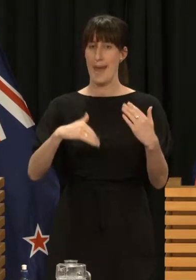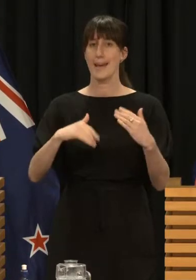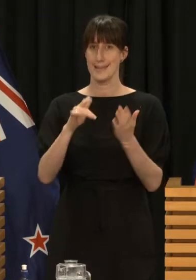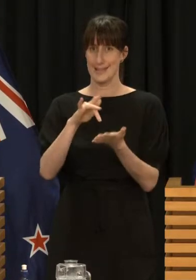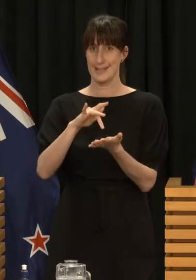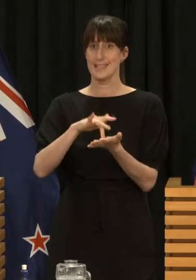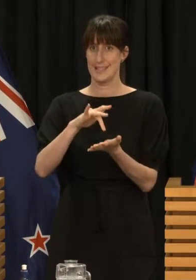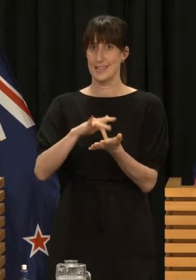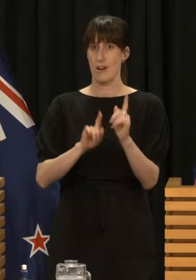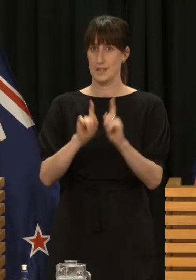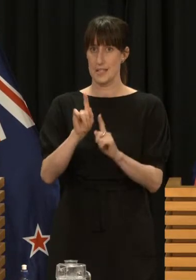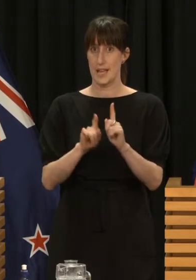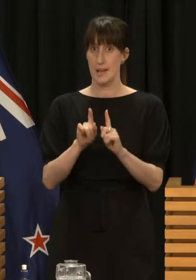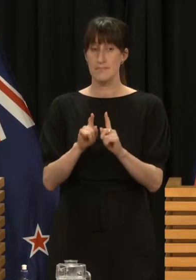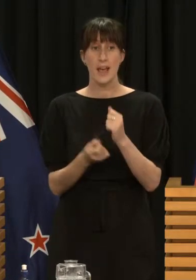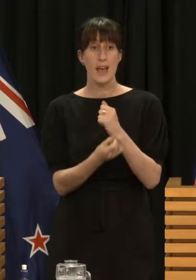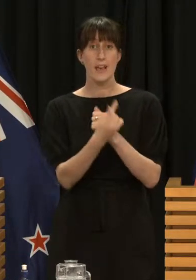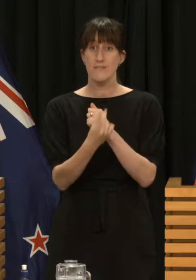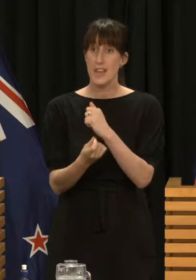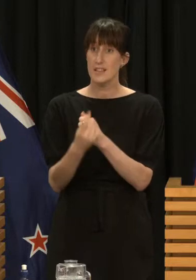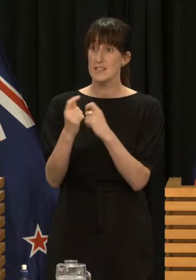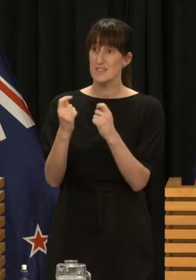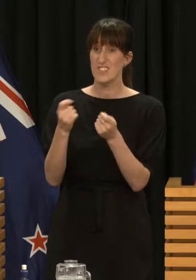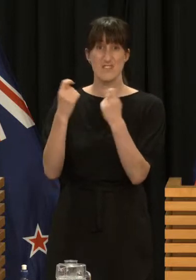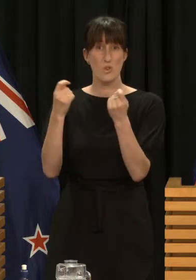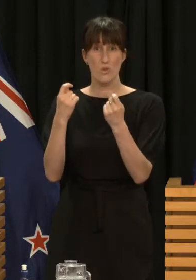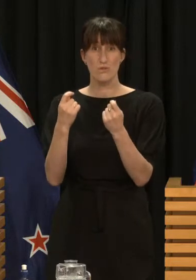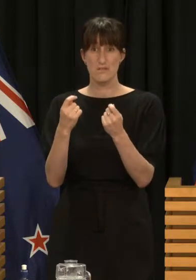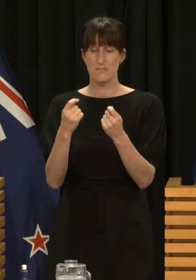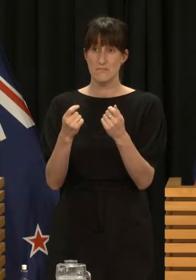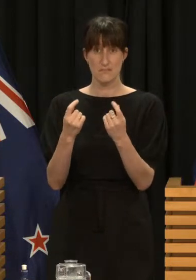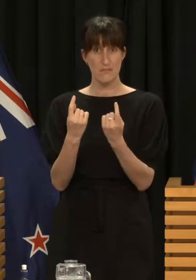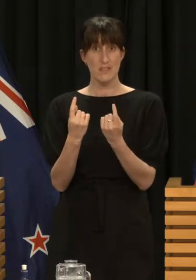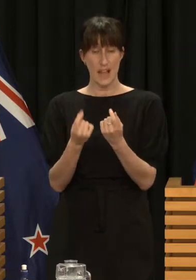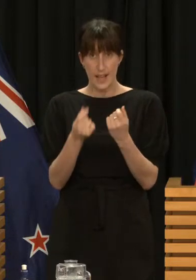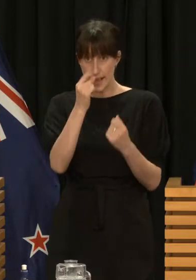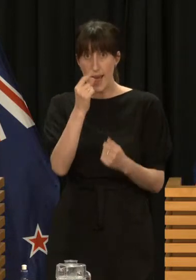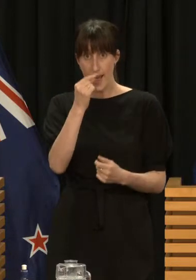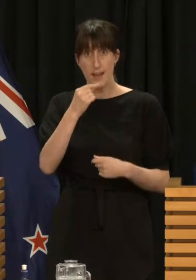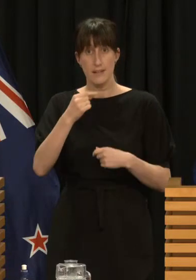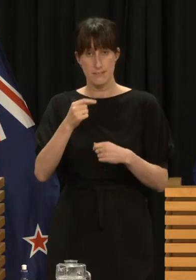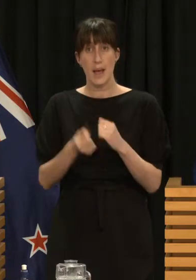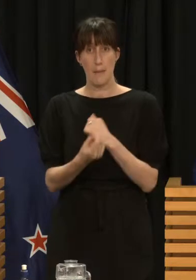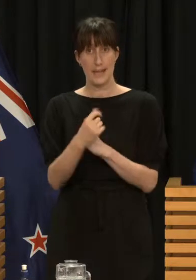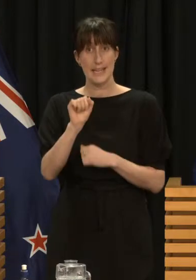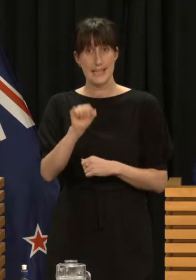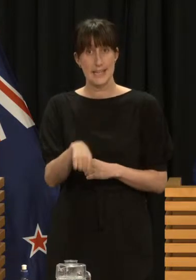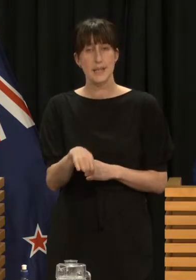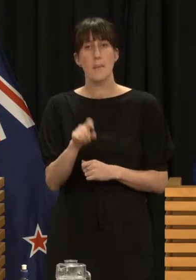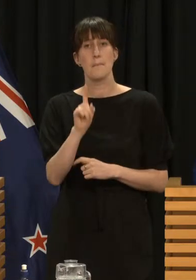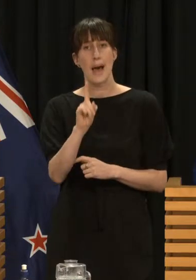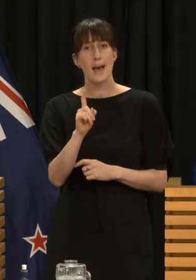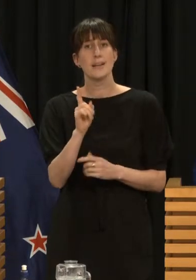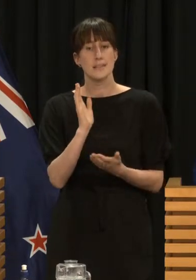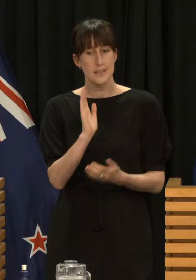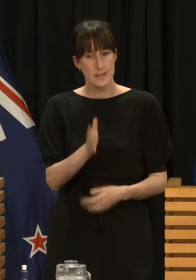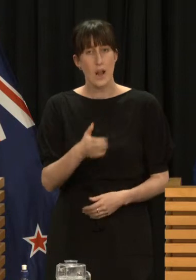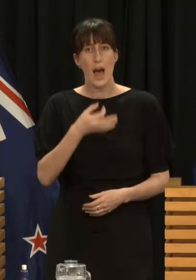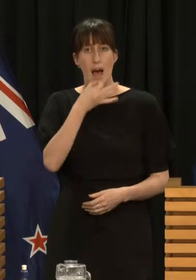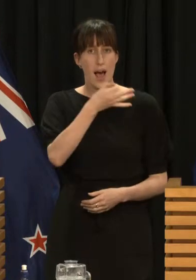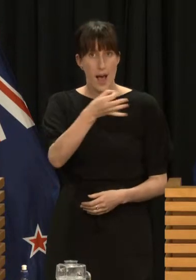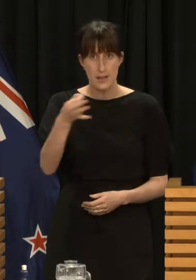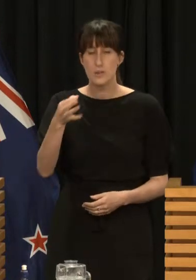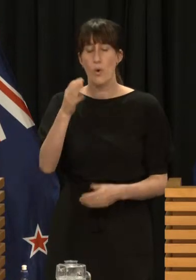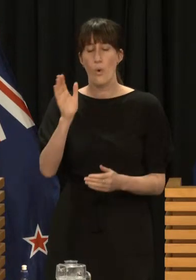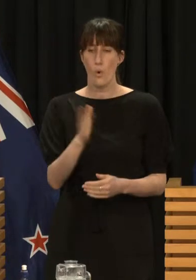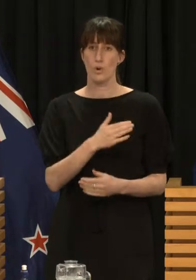people act with caution as we continue to assess the risk of potential spread of any of the current cases. I'll